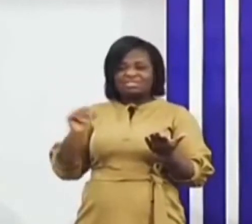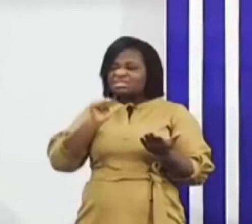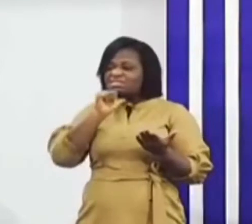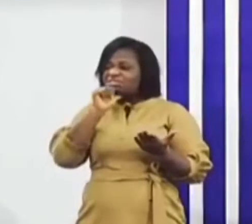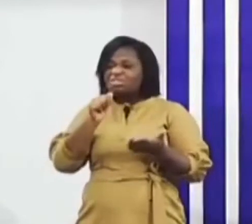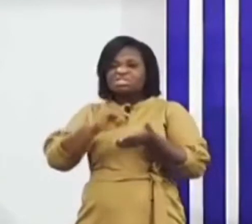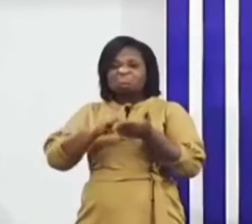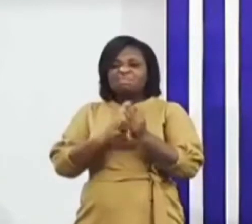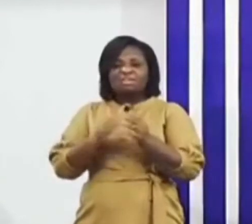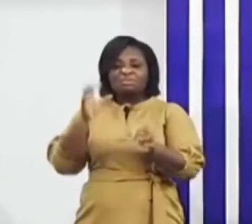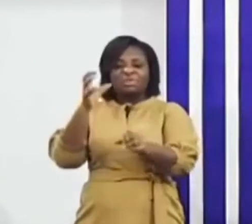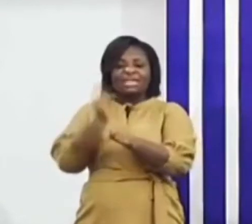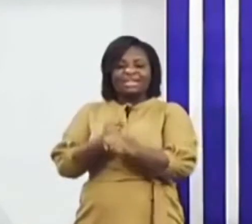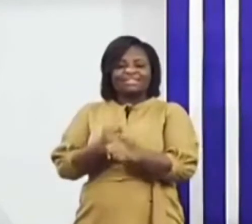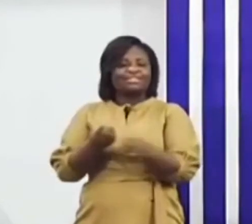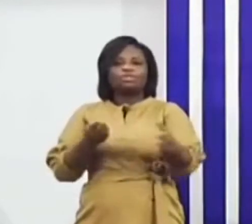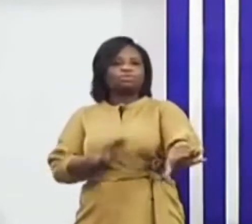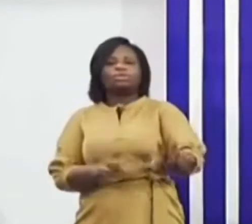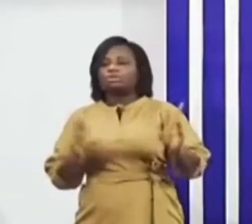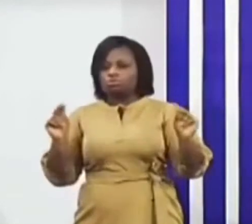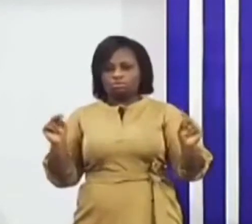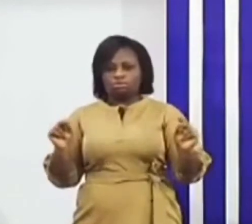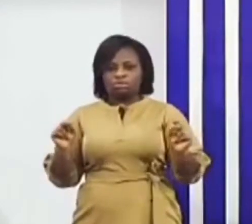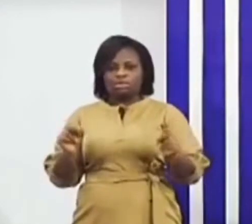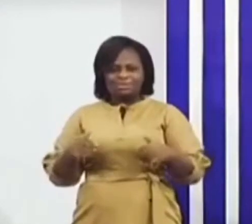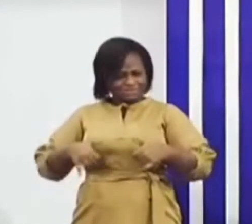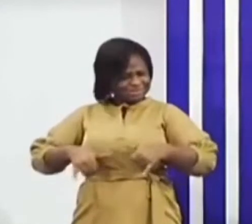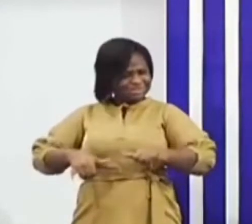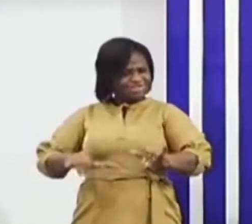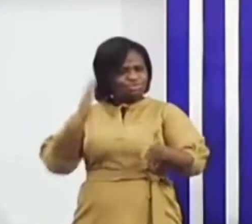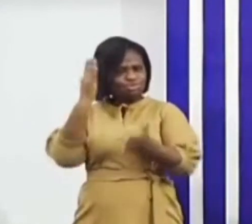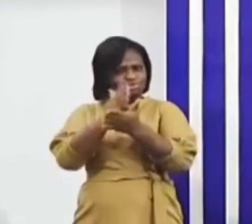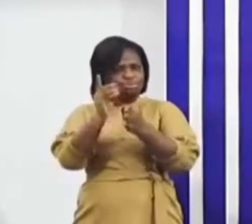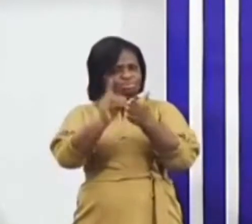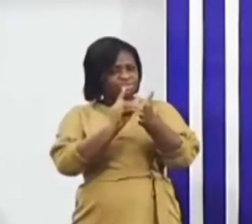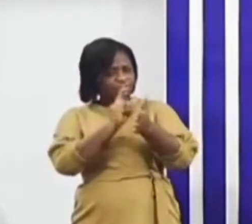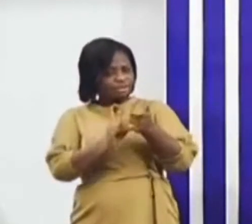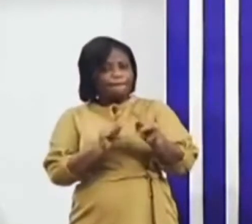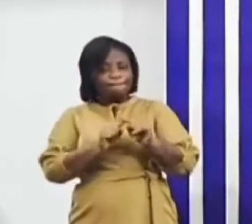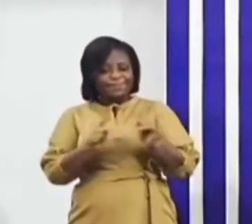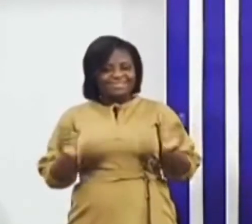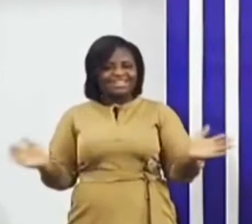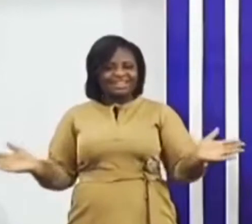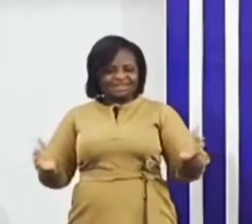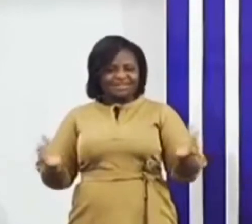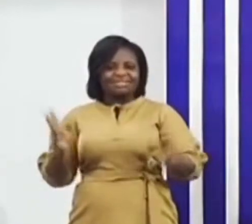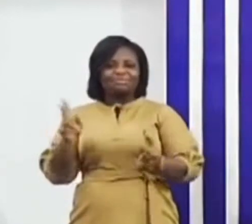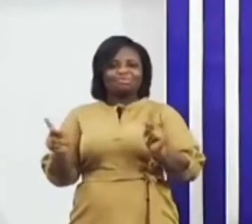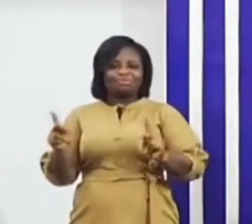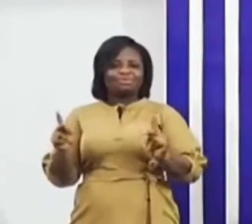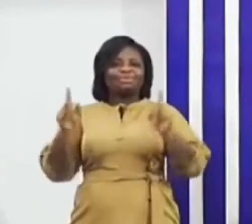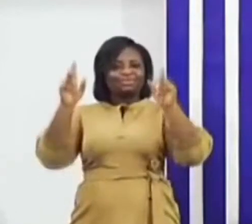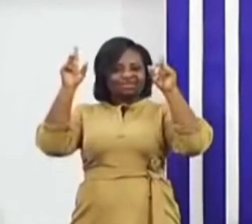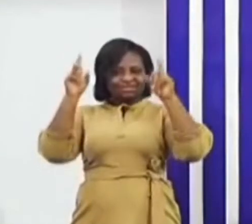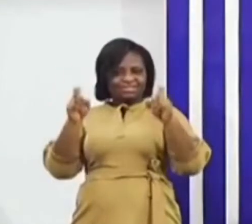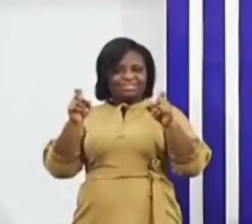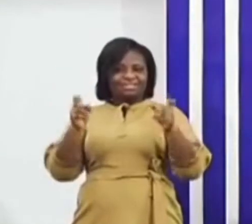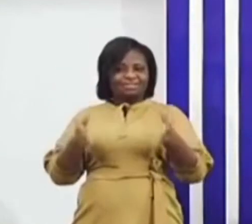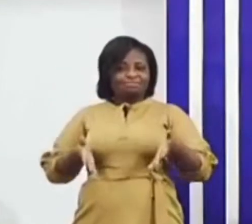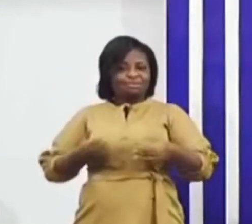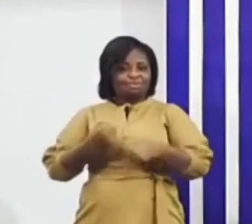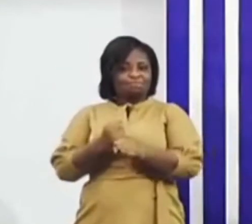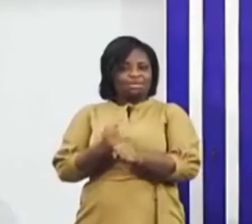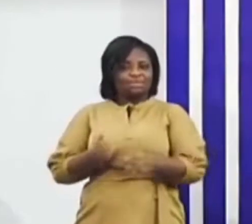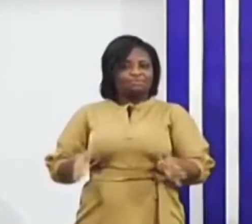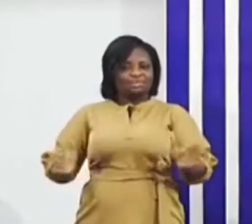people perceive and so let's try and work against stigma encourage all people test we tested and avail themselves to be